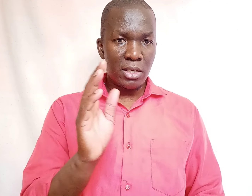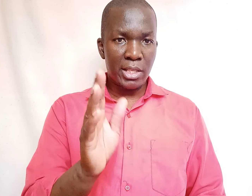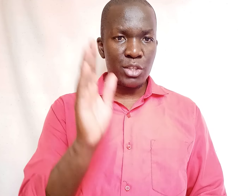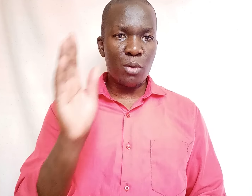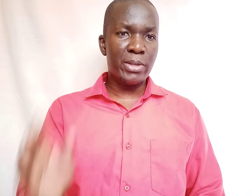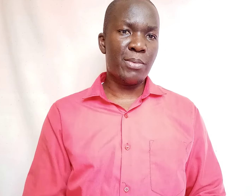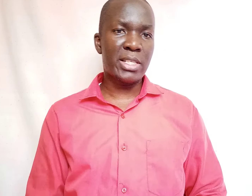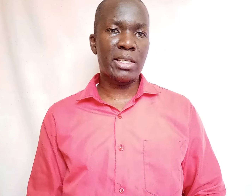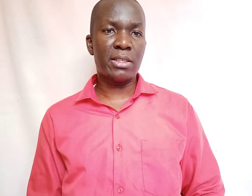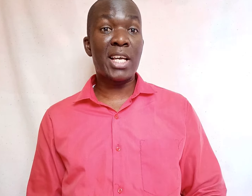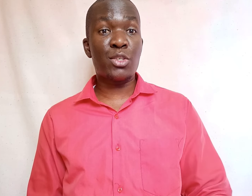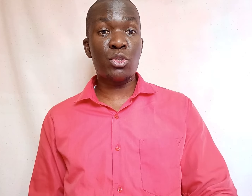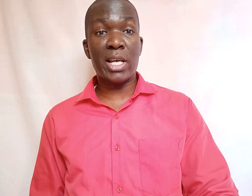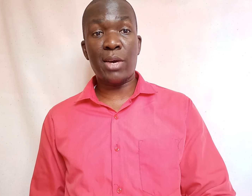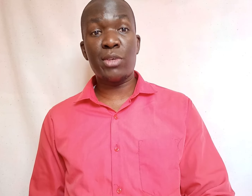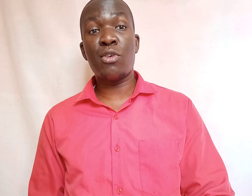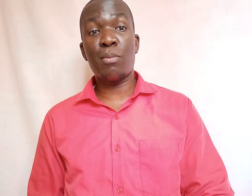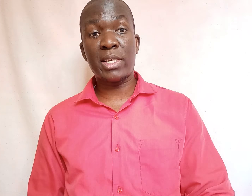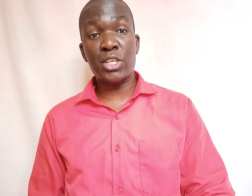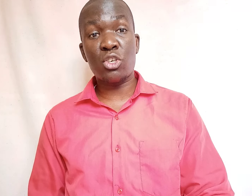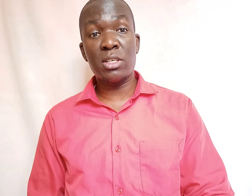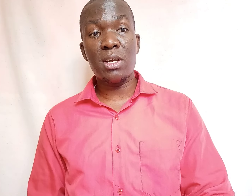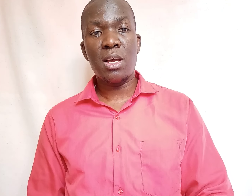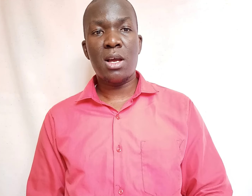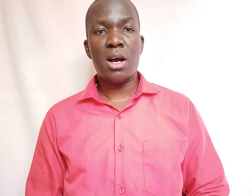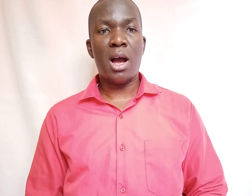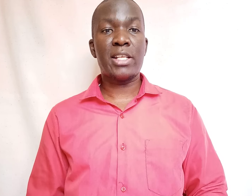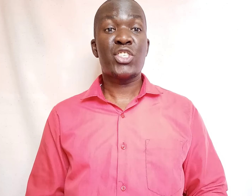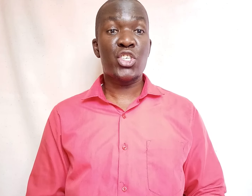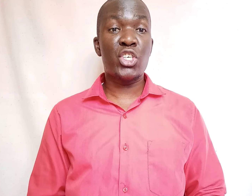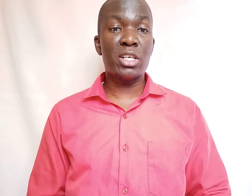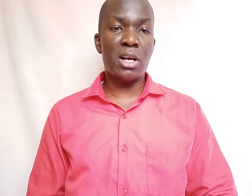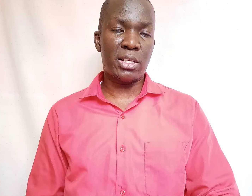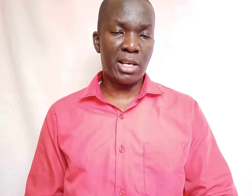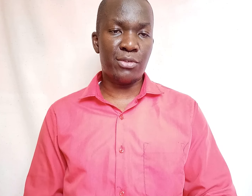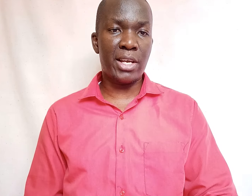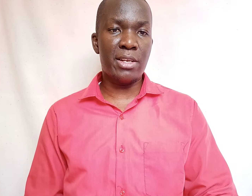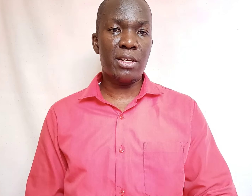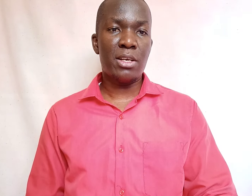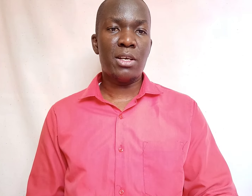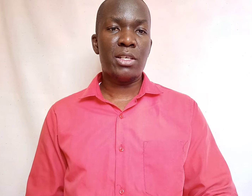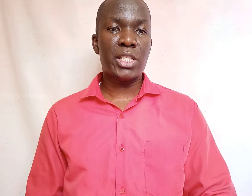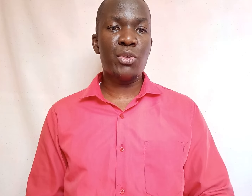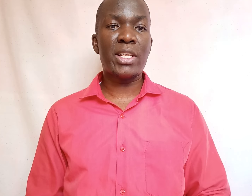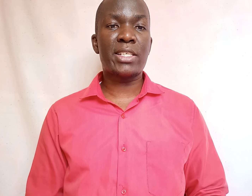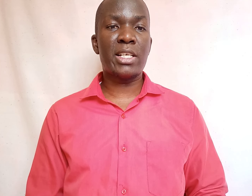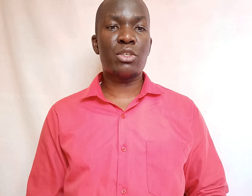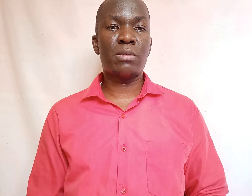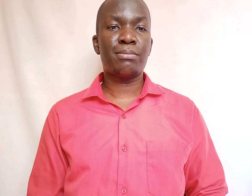then stop interpreting. Just use sign language for communication and teaching, as I've said. See you in the next lesson.